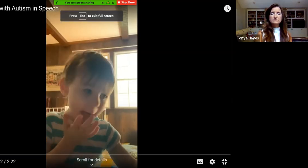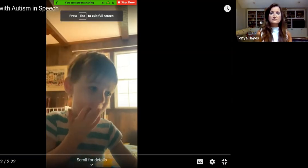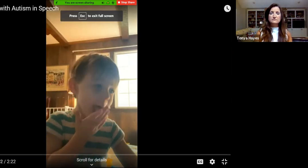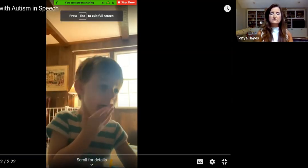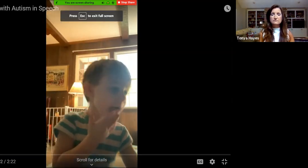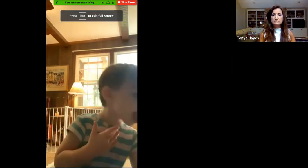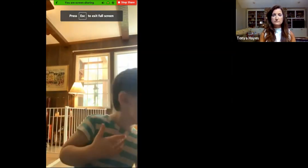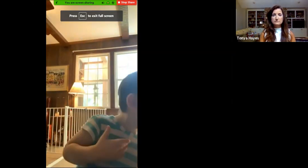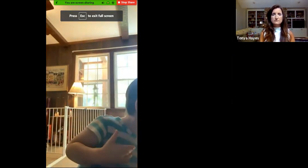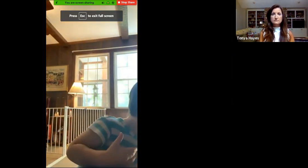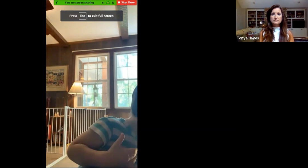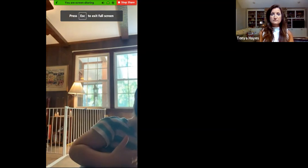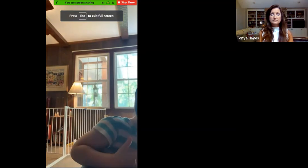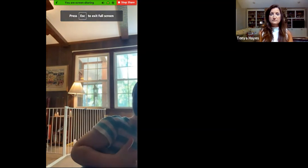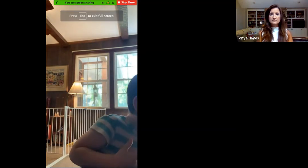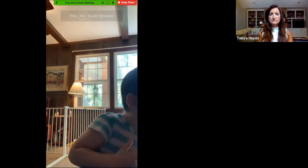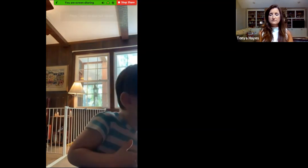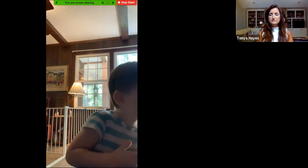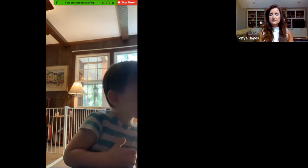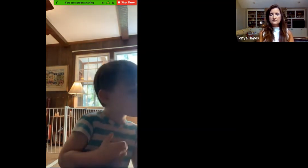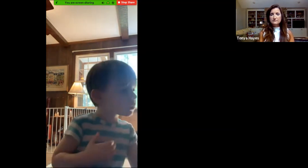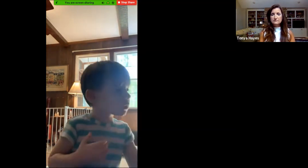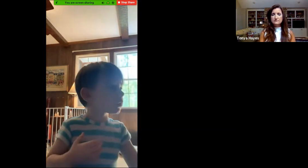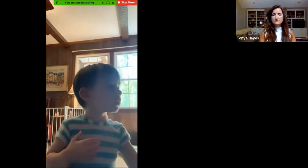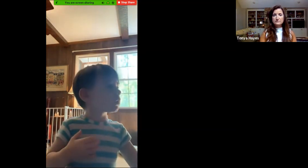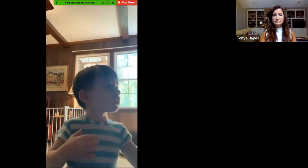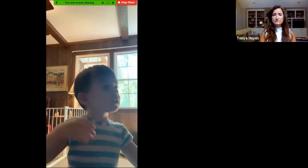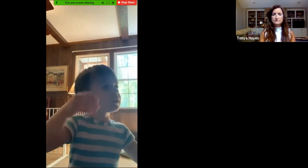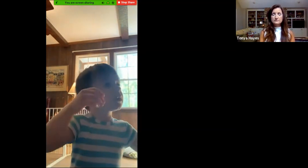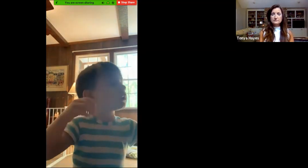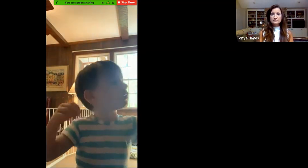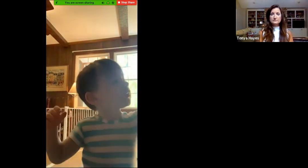eat. Good boy. Oh, can you show me banana?